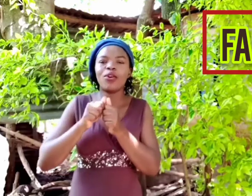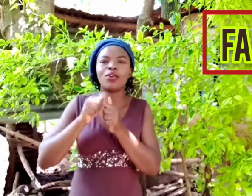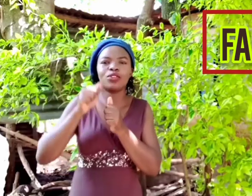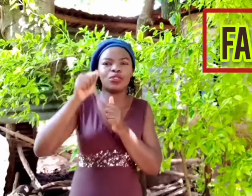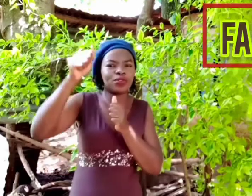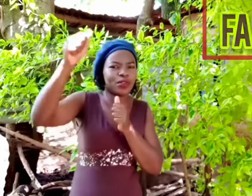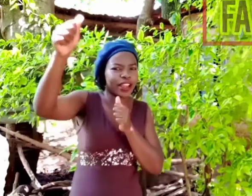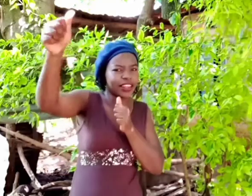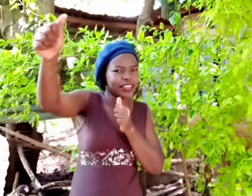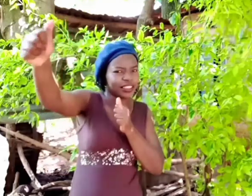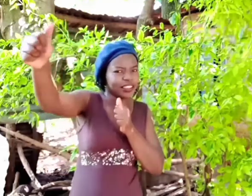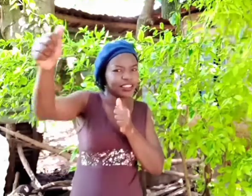goes forward.